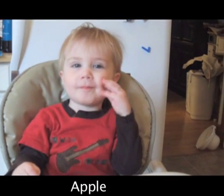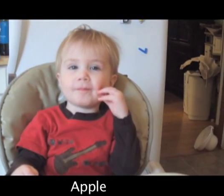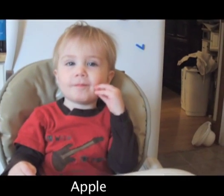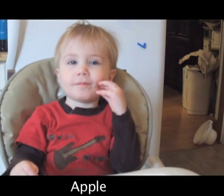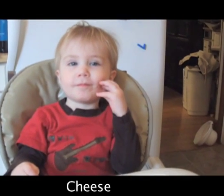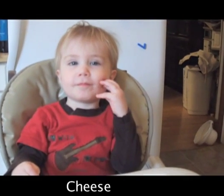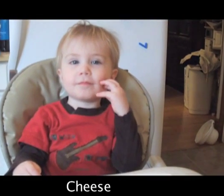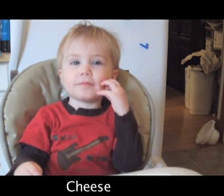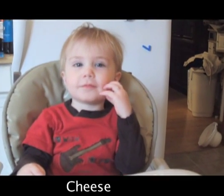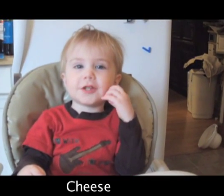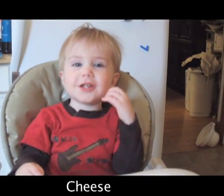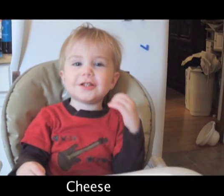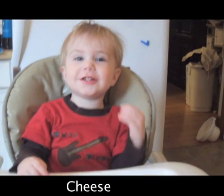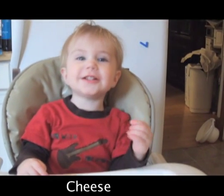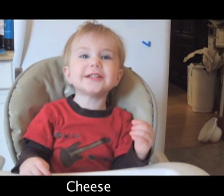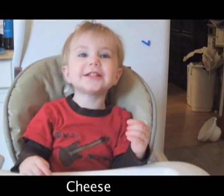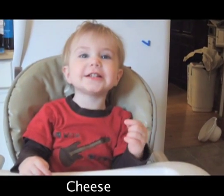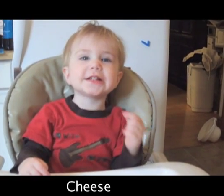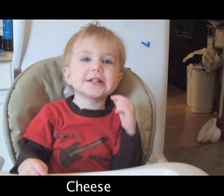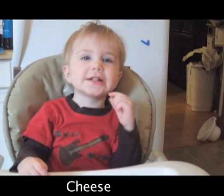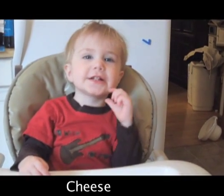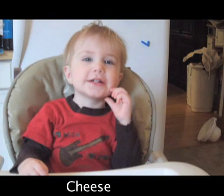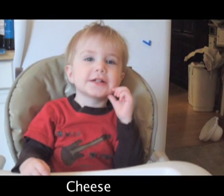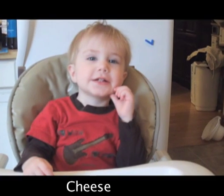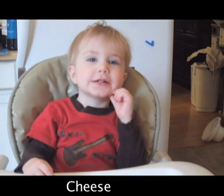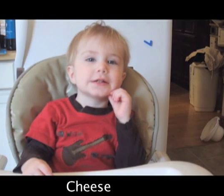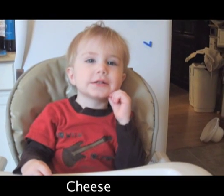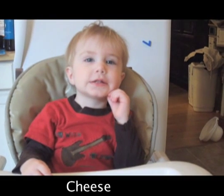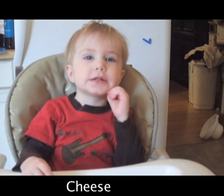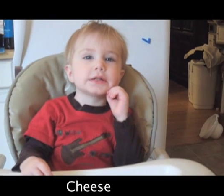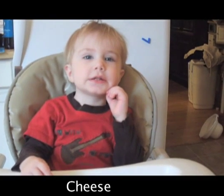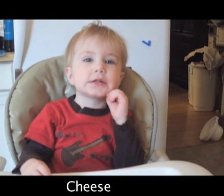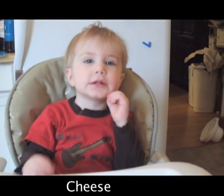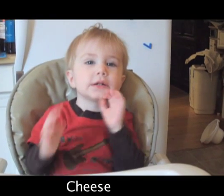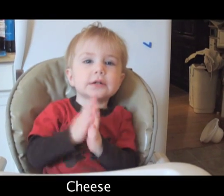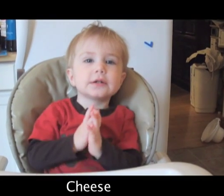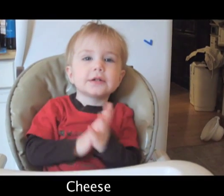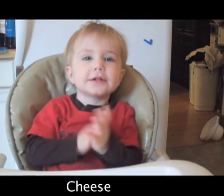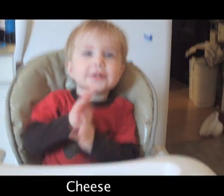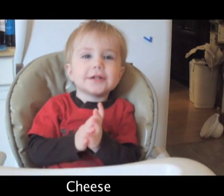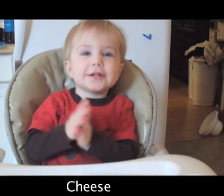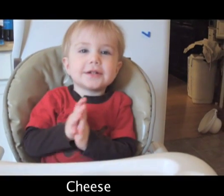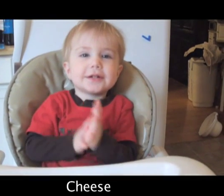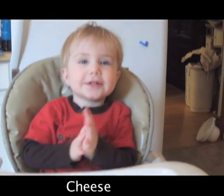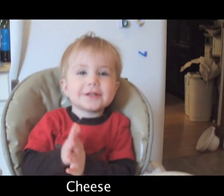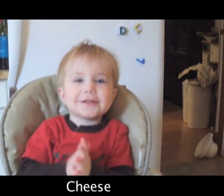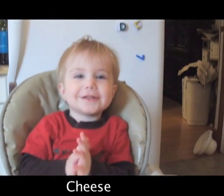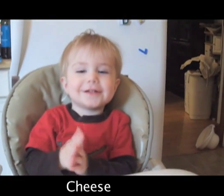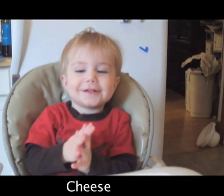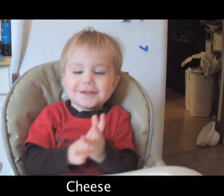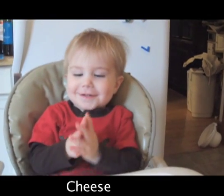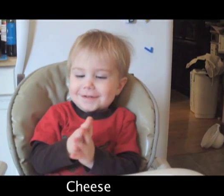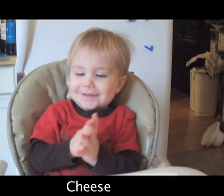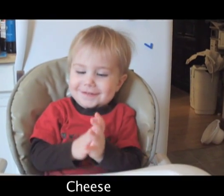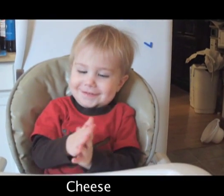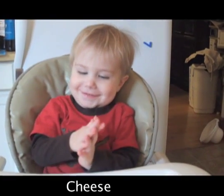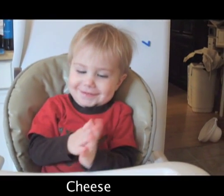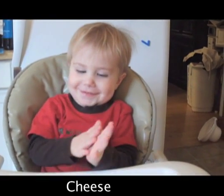cheese what's the sign cheese cheese yay